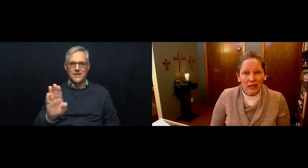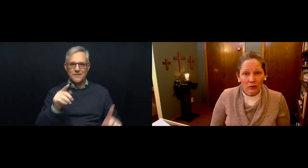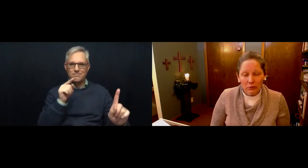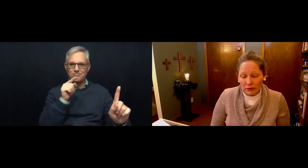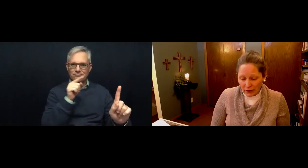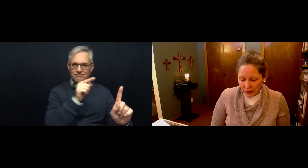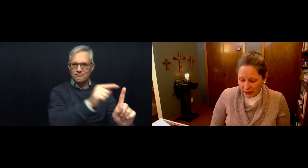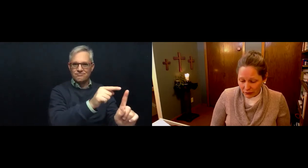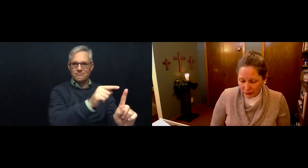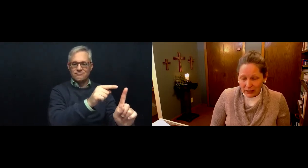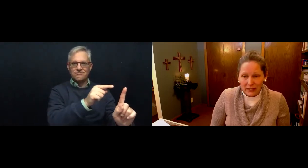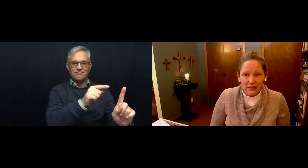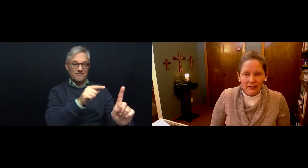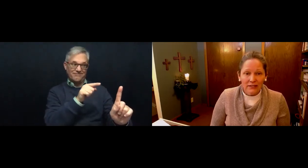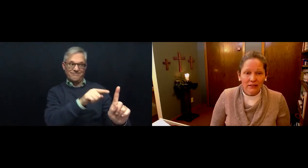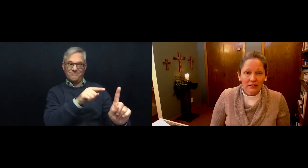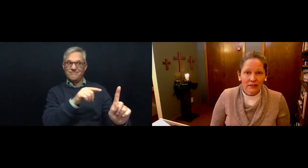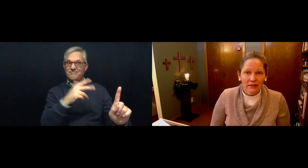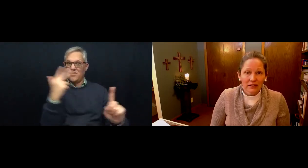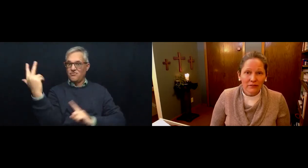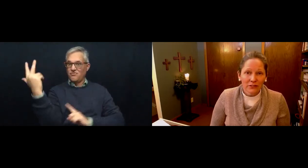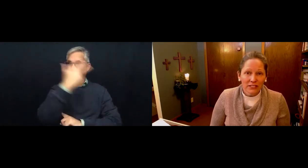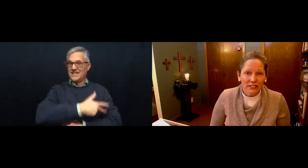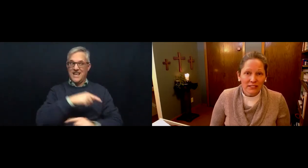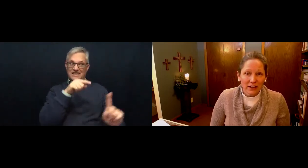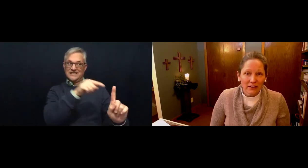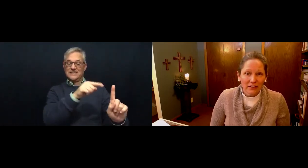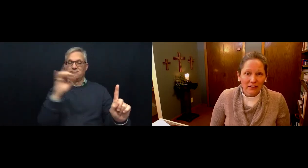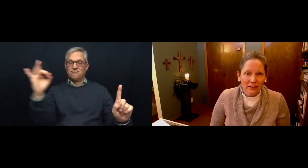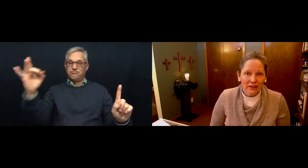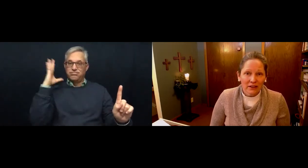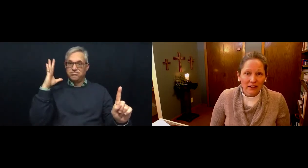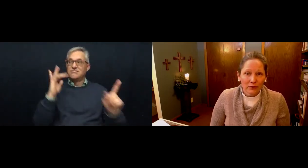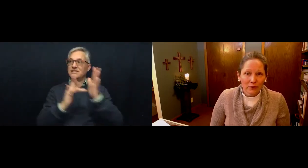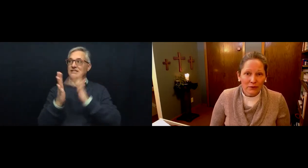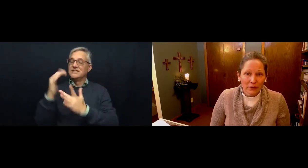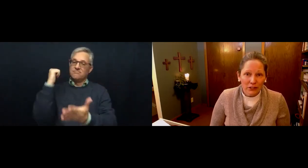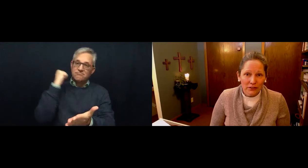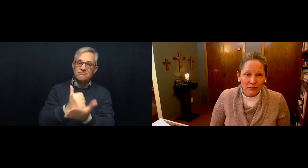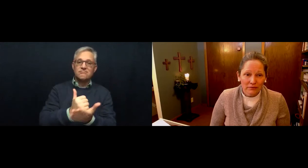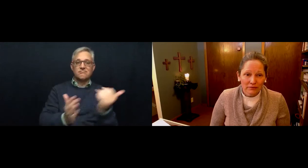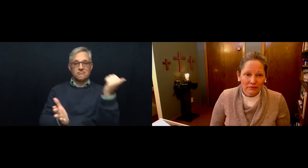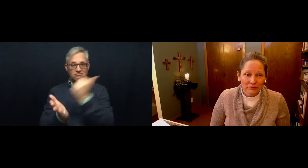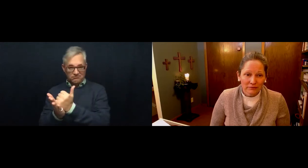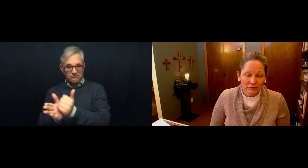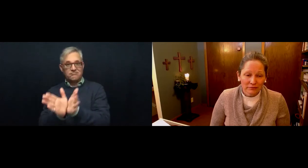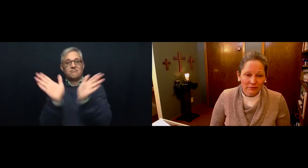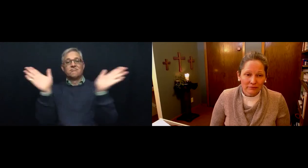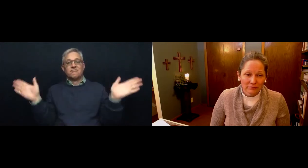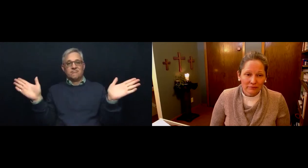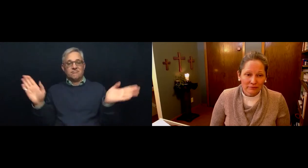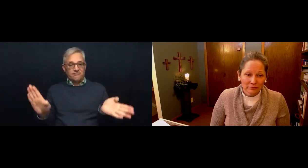and terrible 3 days of Jesus' death and resurrection.